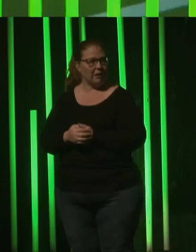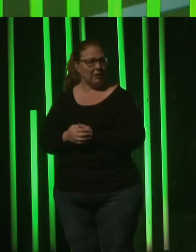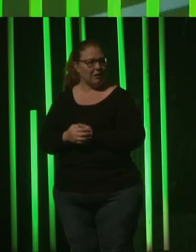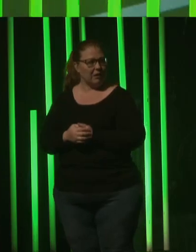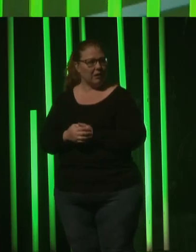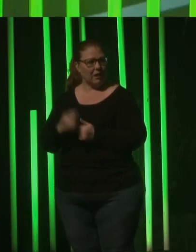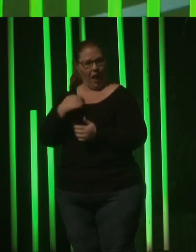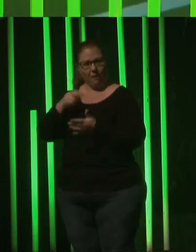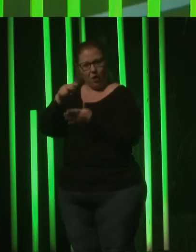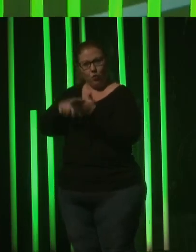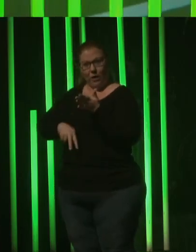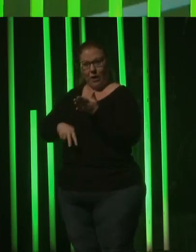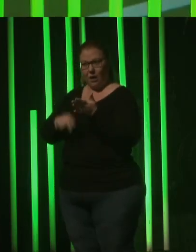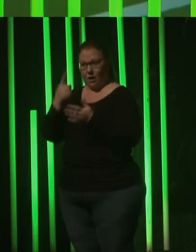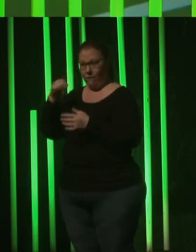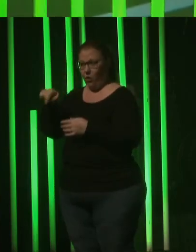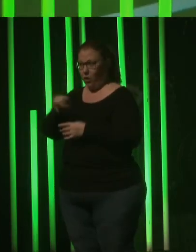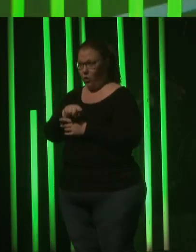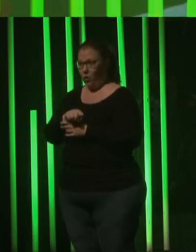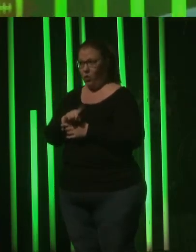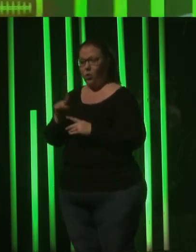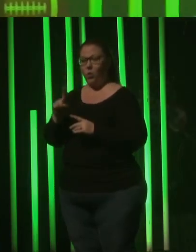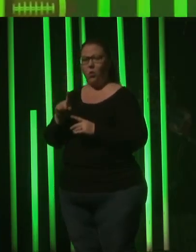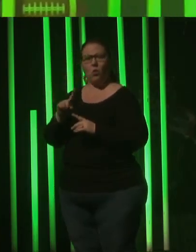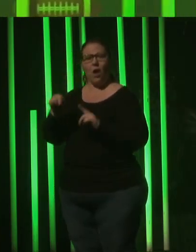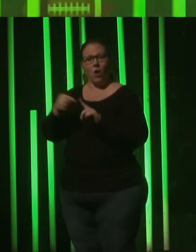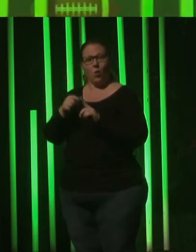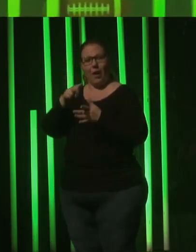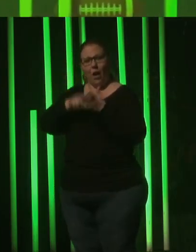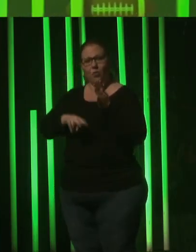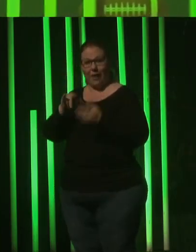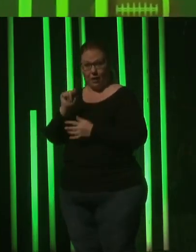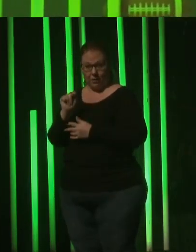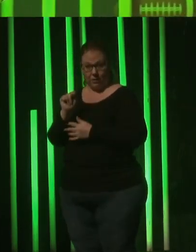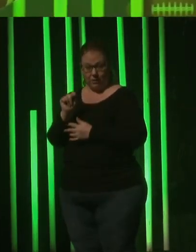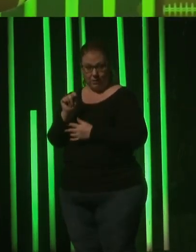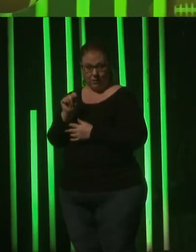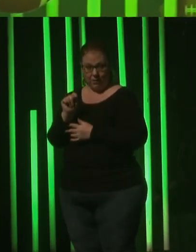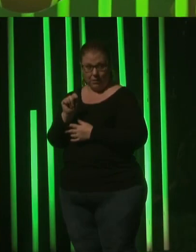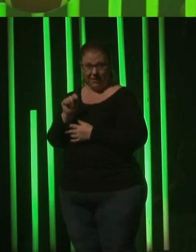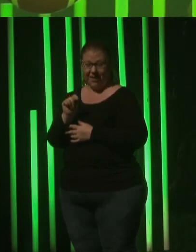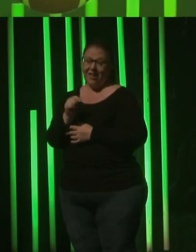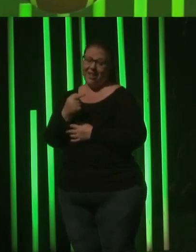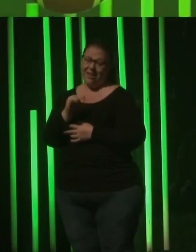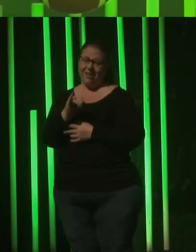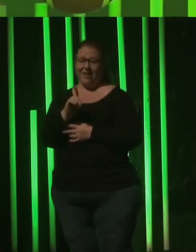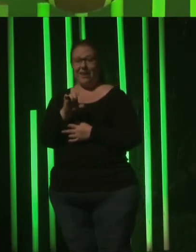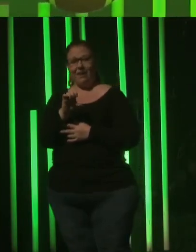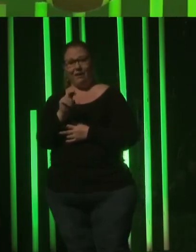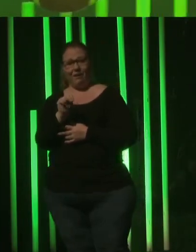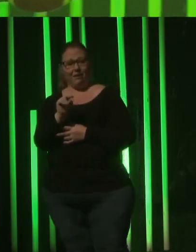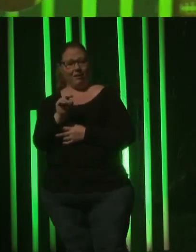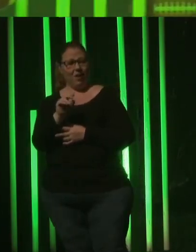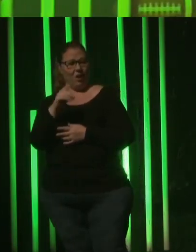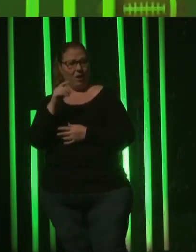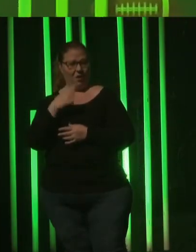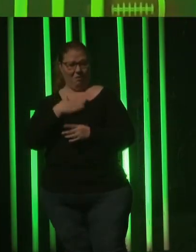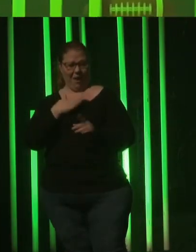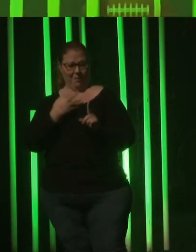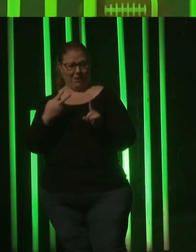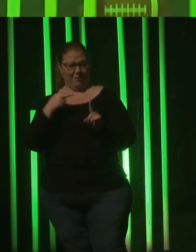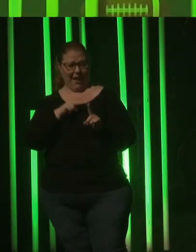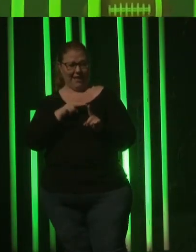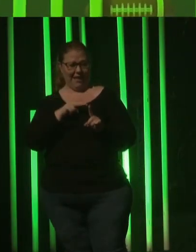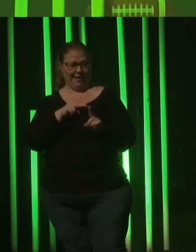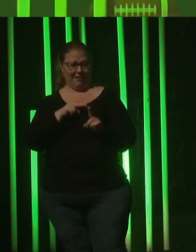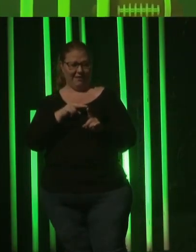I'm going to read this for you. And when I read this for you, I mean, Gideon, to me, was probably the most